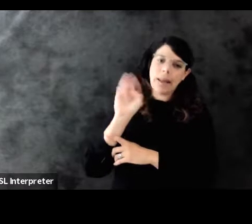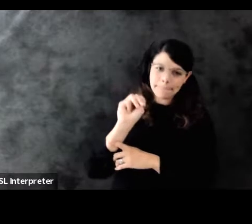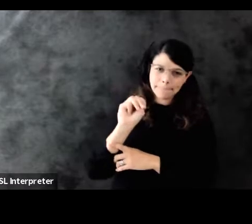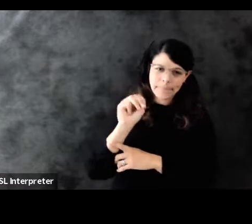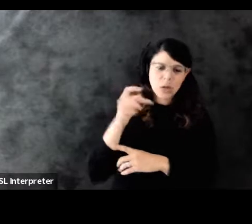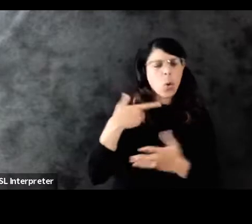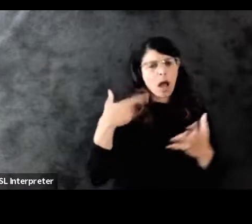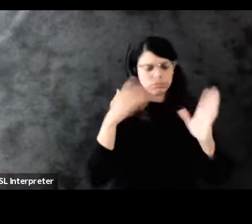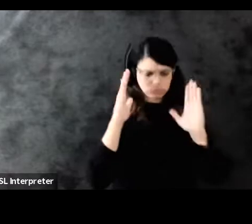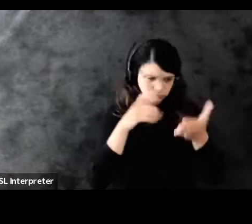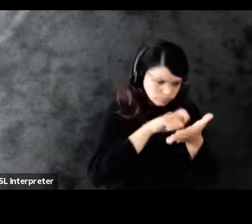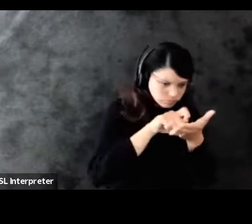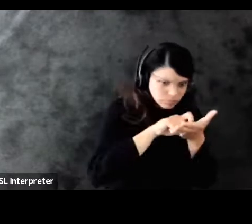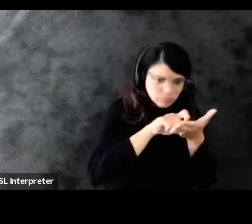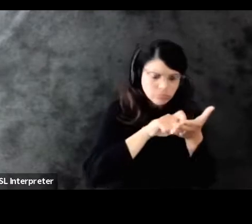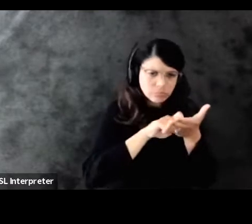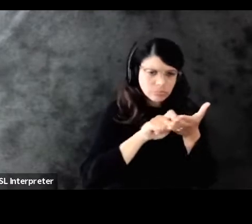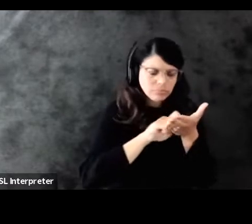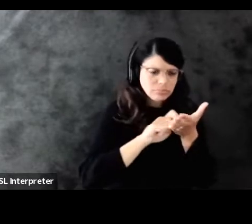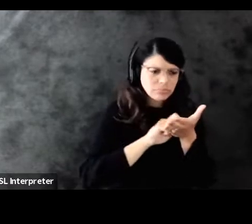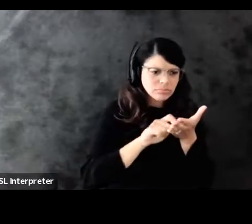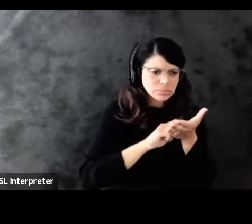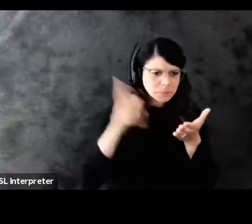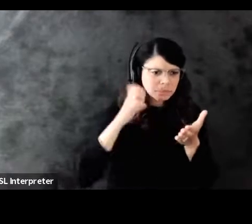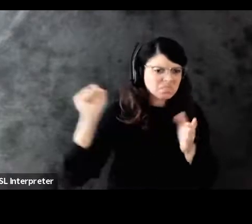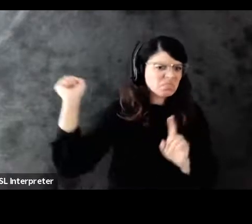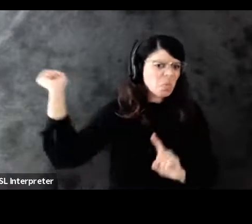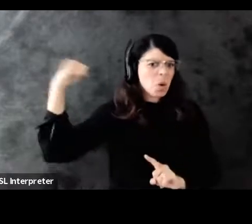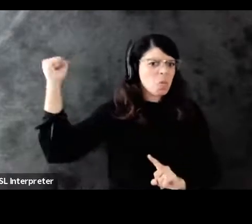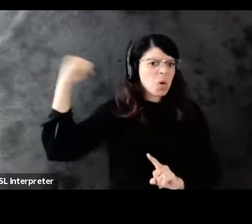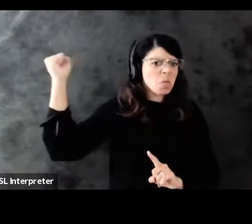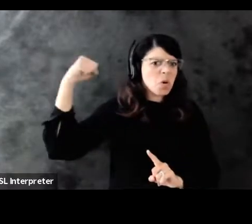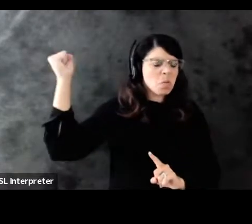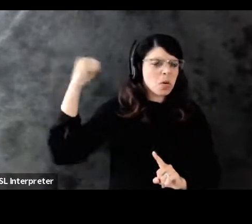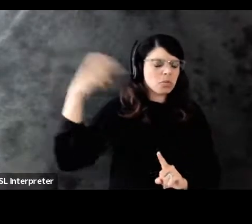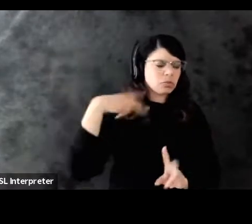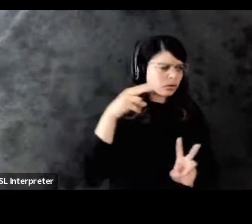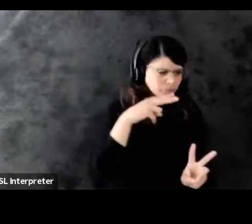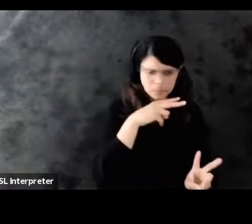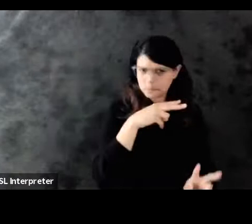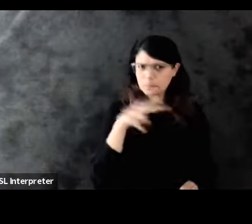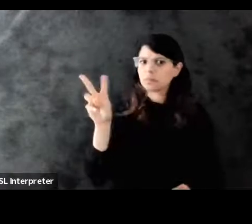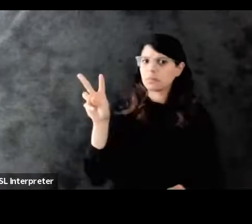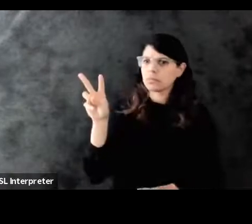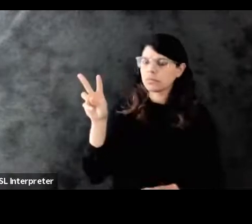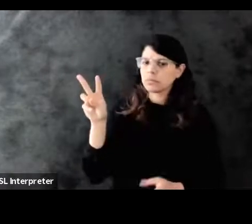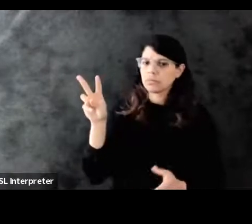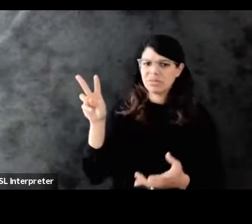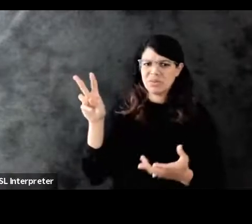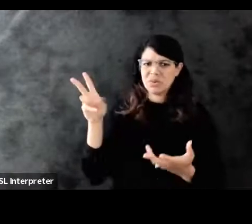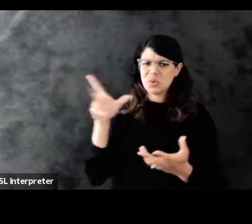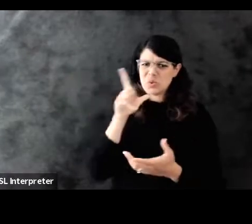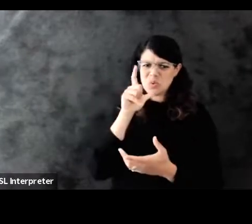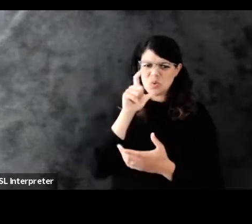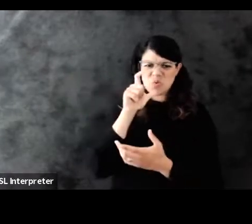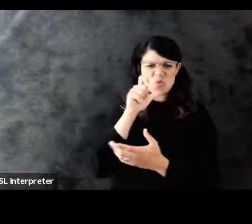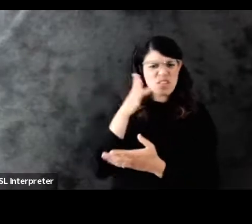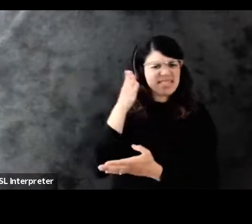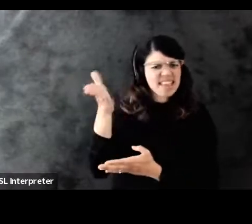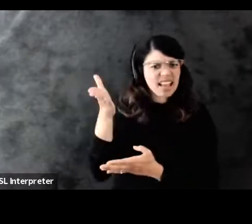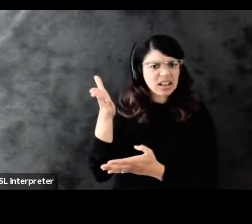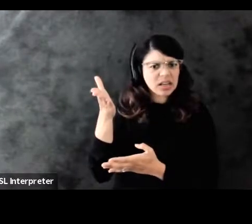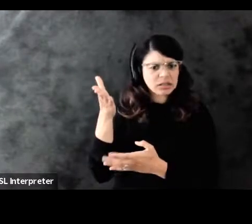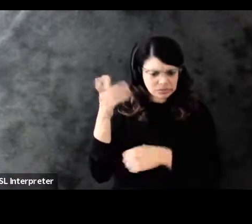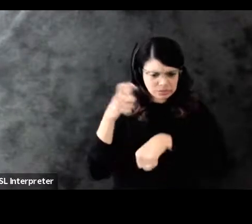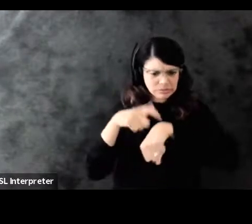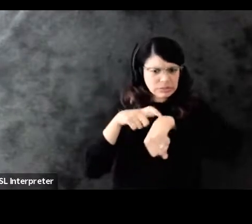my apartment. I think, well, but this type of the hour of the night, maybe one of my neighbors is